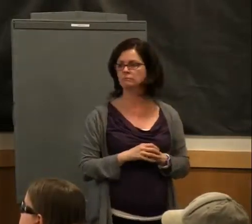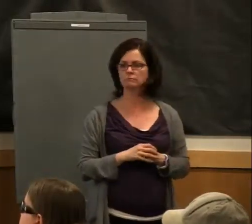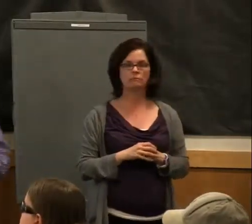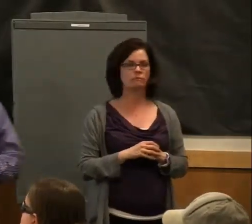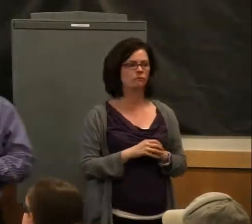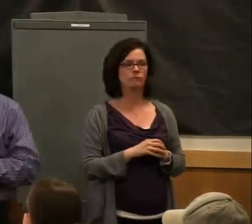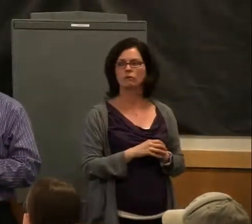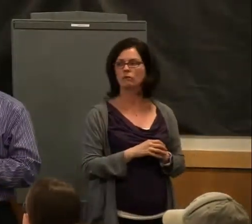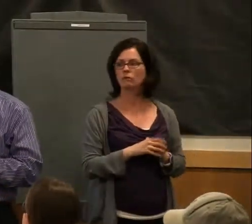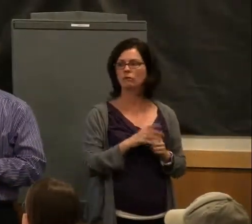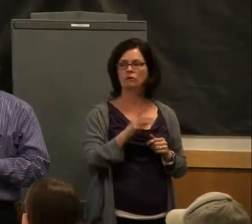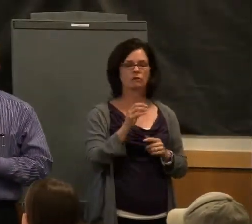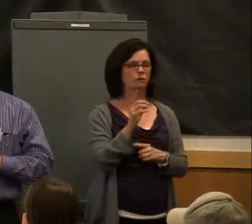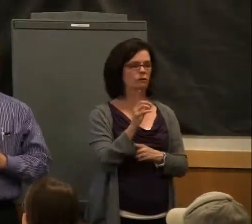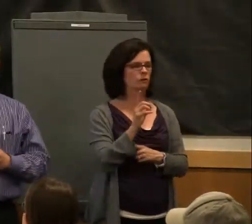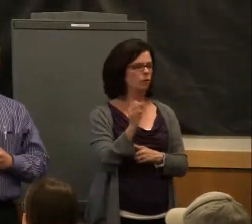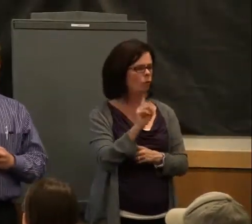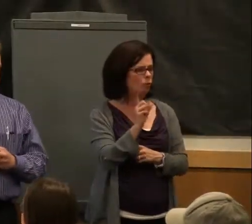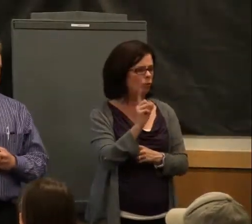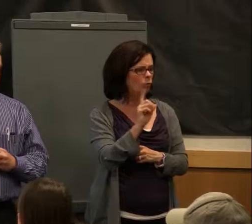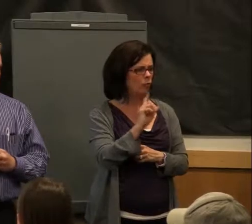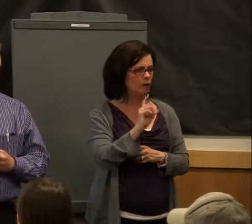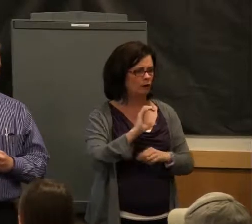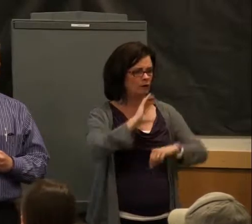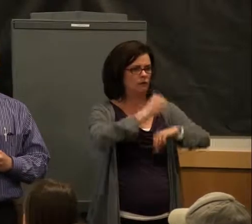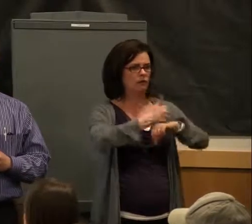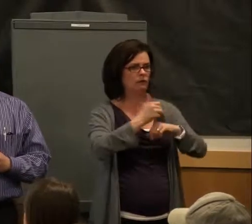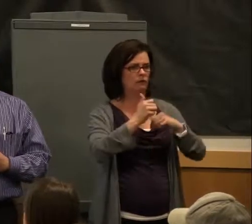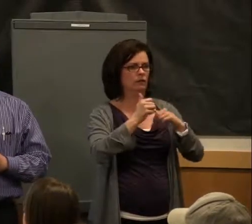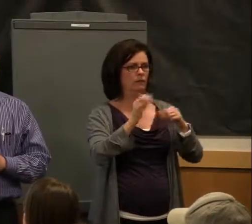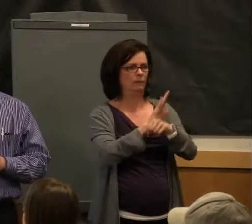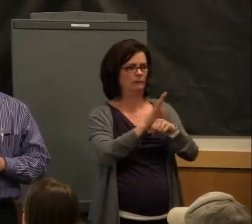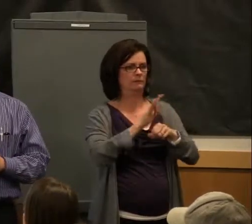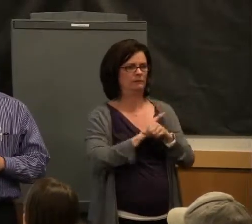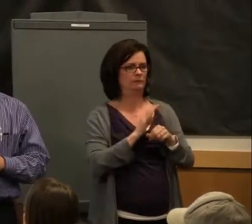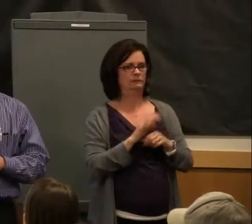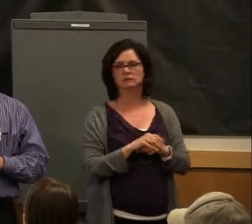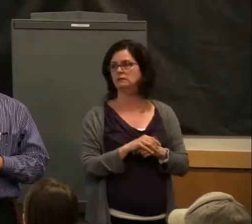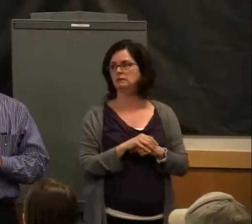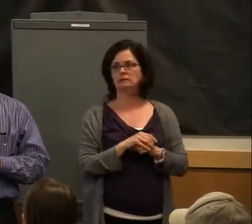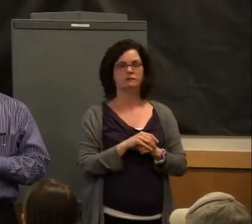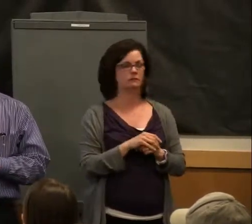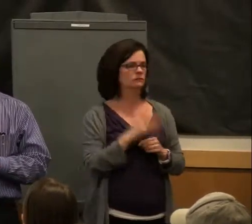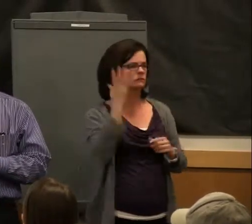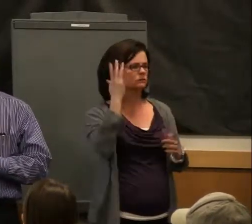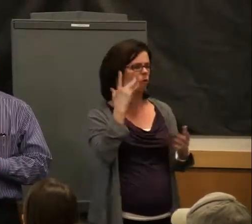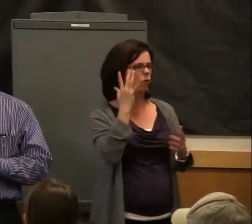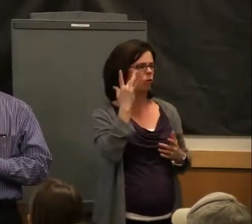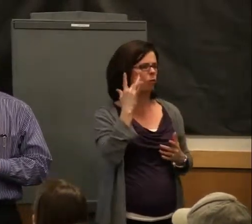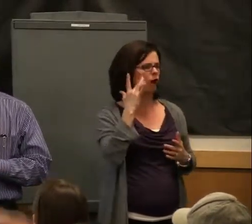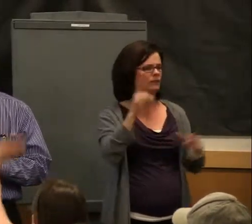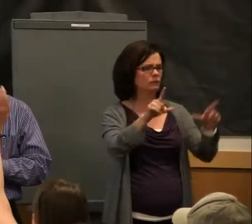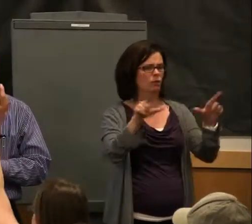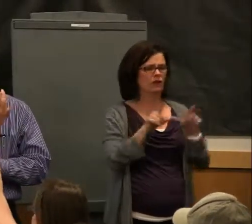Where are you going to locate the business? Now, why is location